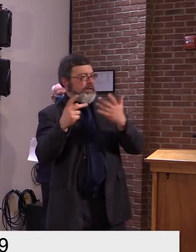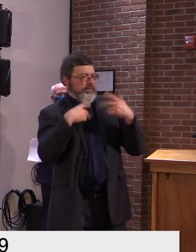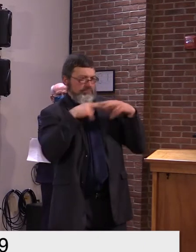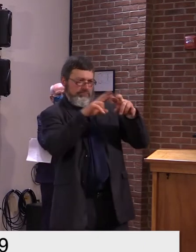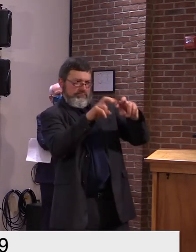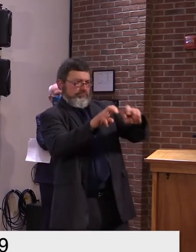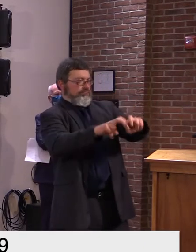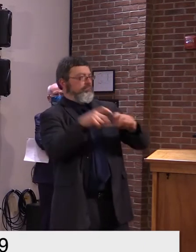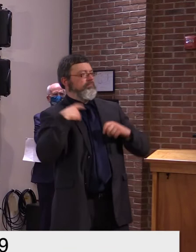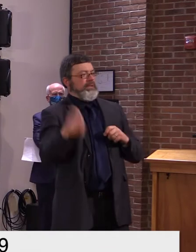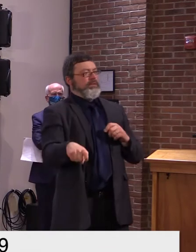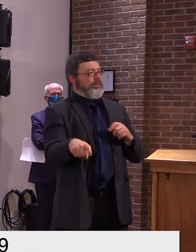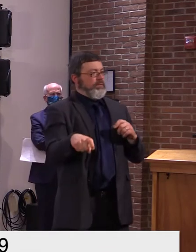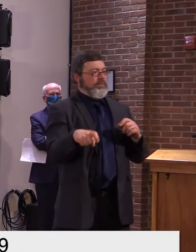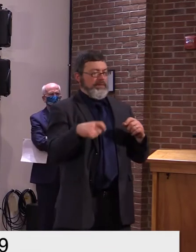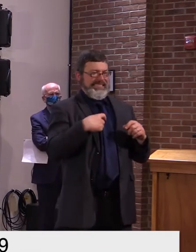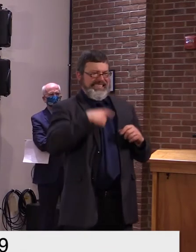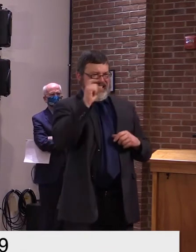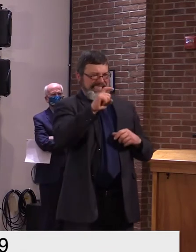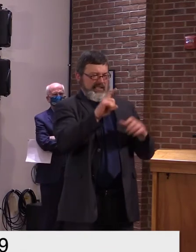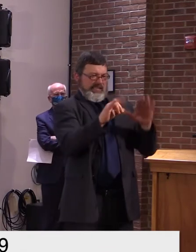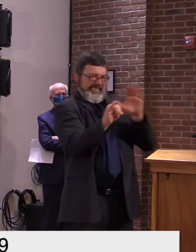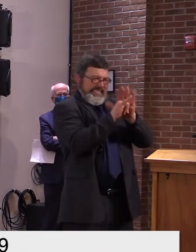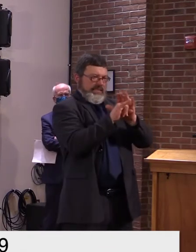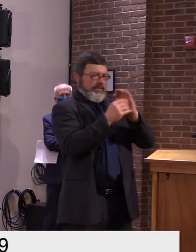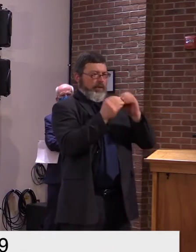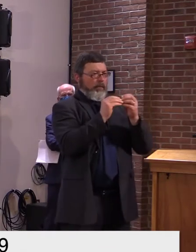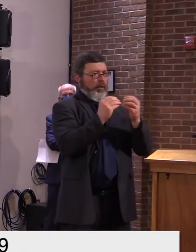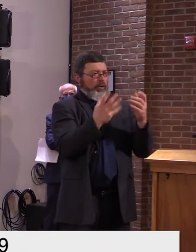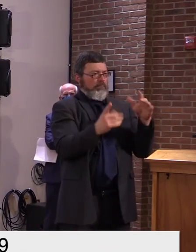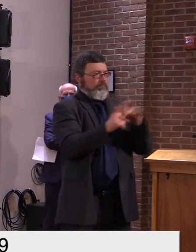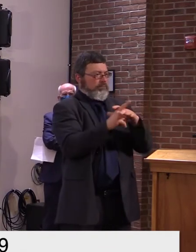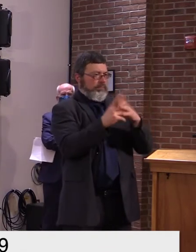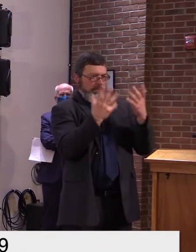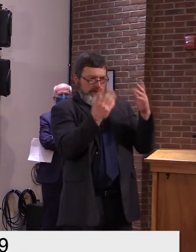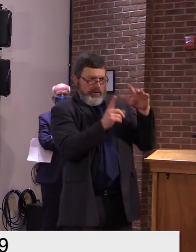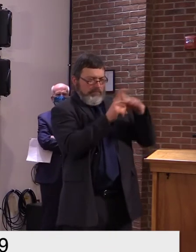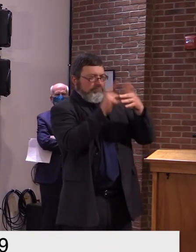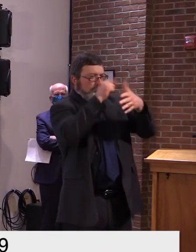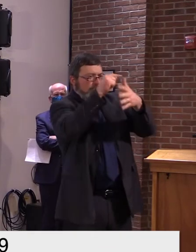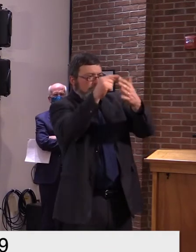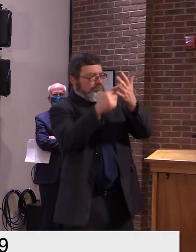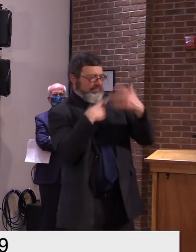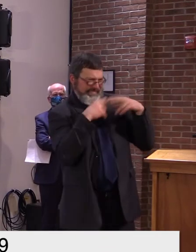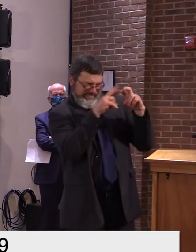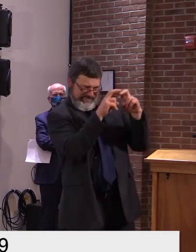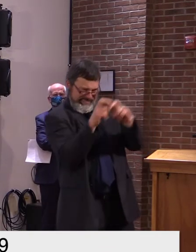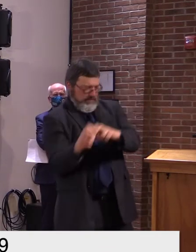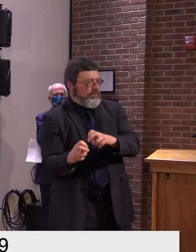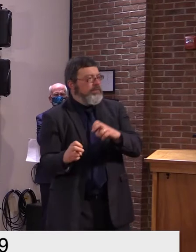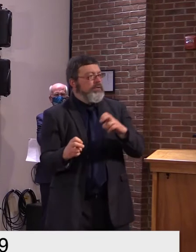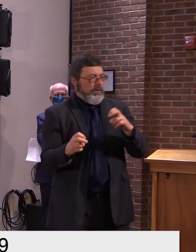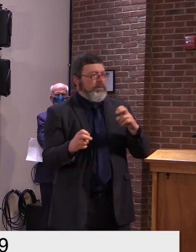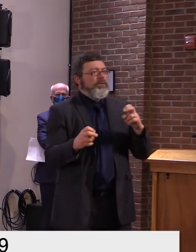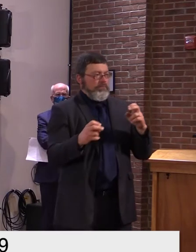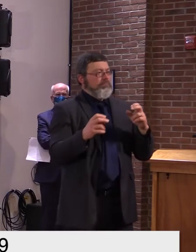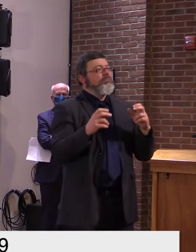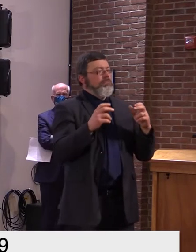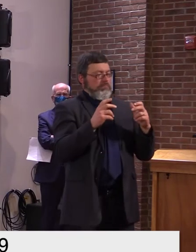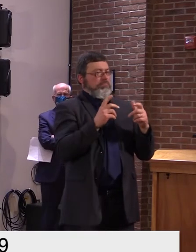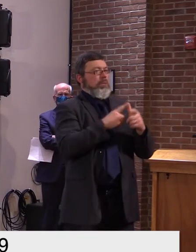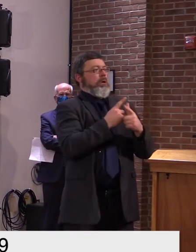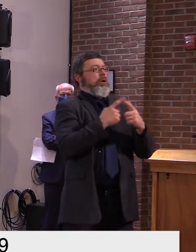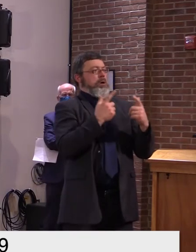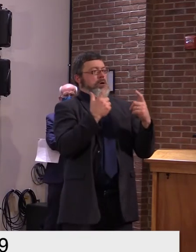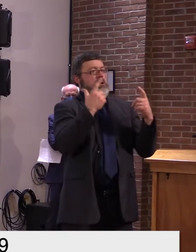indication of what's going on. So that's what we'll be watching. So I would anticipate we would be able to make some